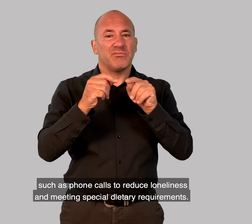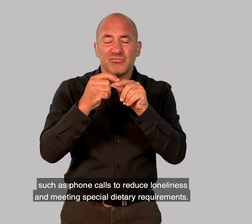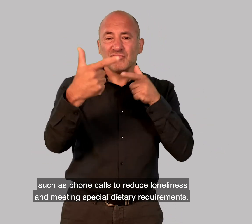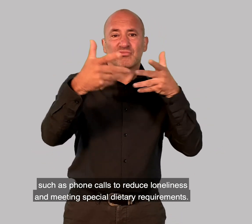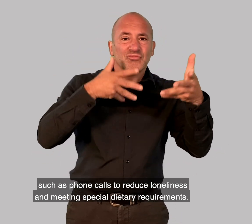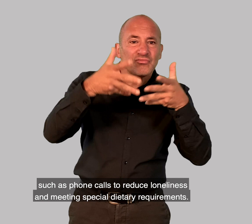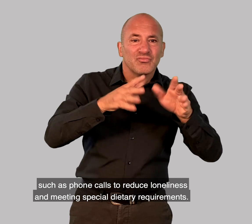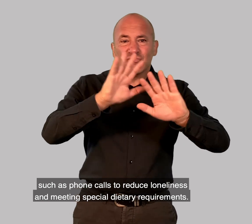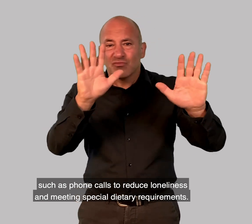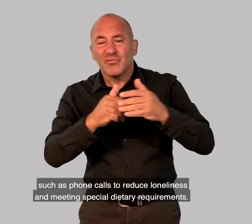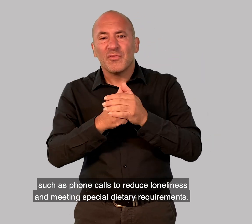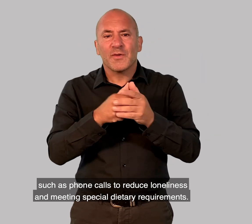dietary requirements.